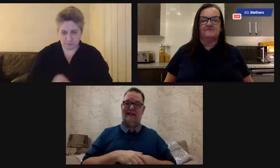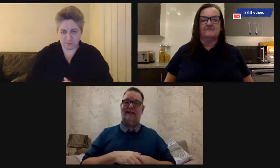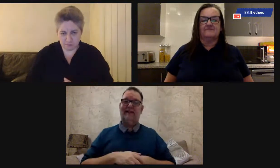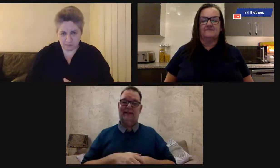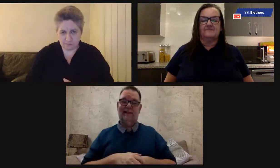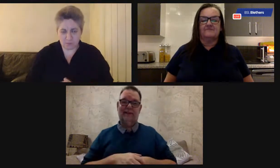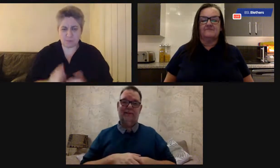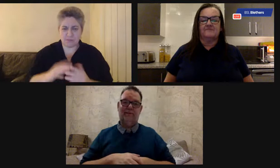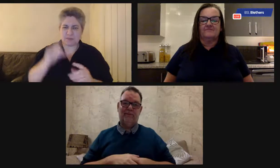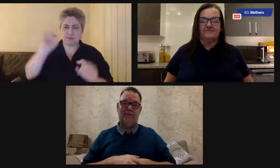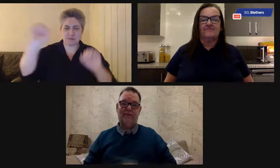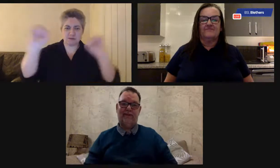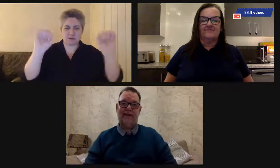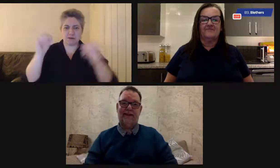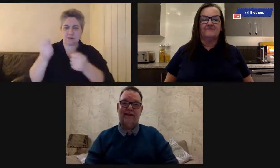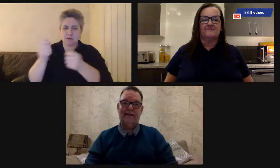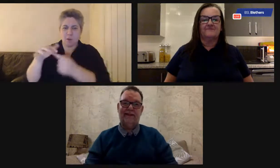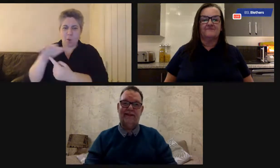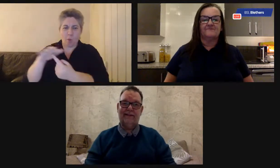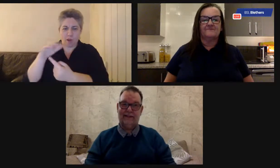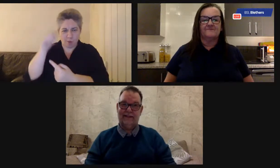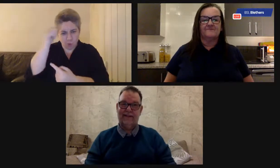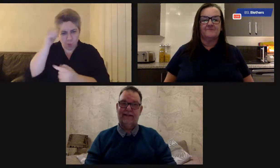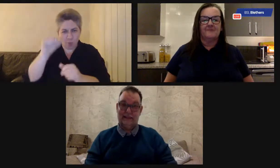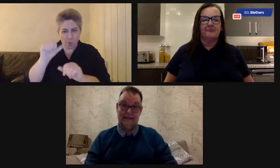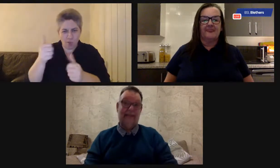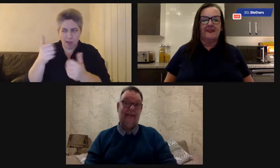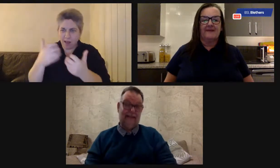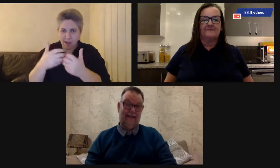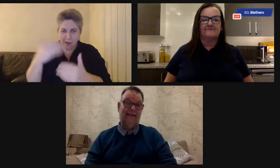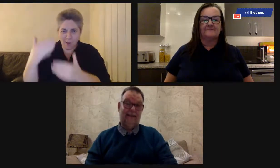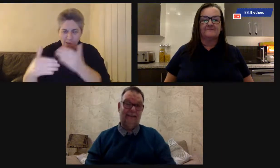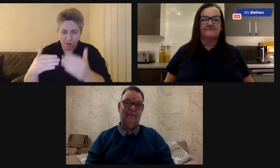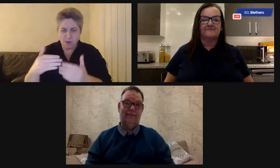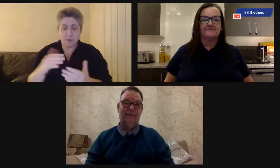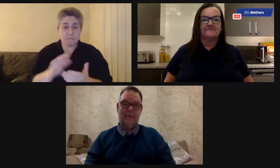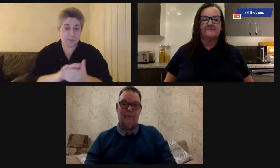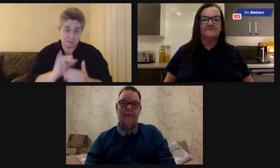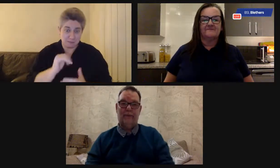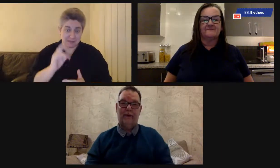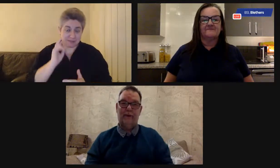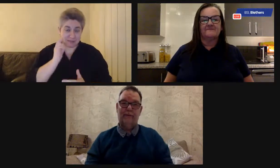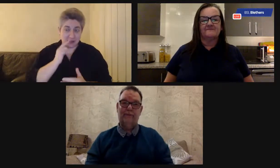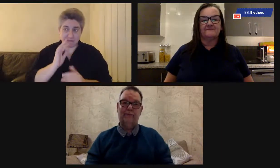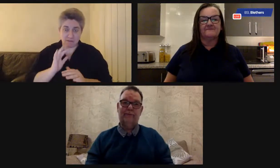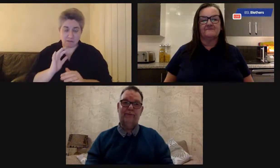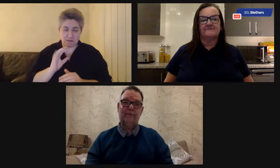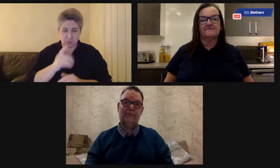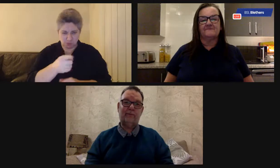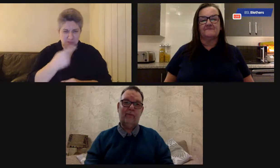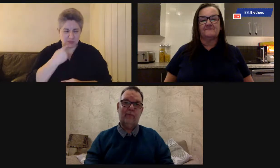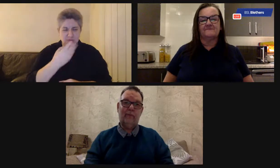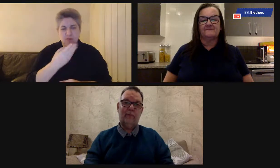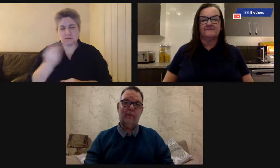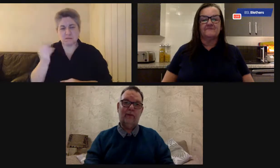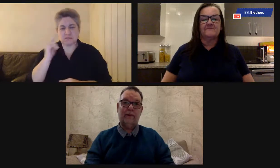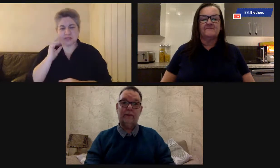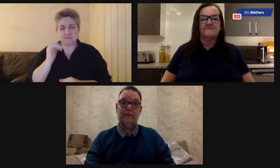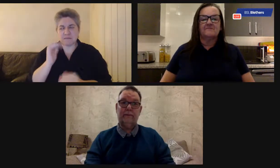for Wales, for Northern Ireland. So you've got people representing their own local areas. Well, that's really good,